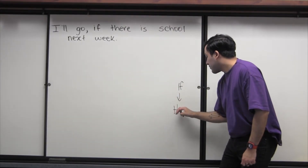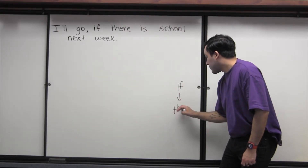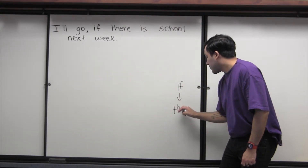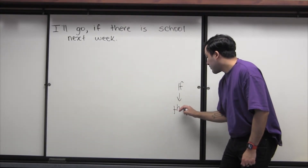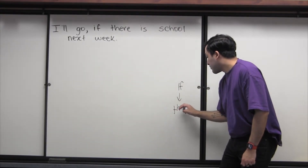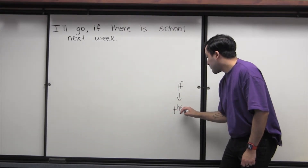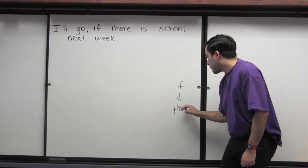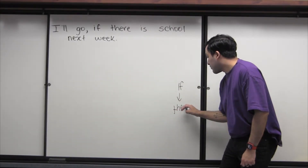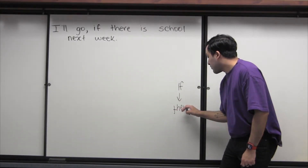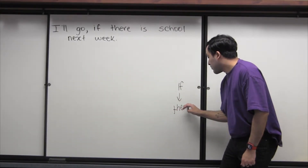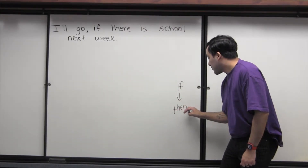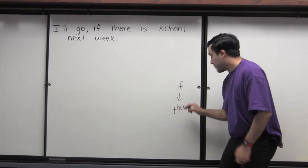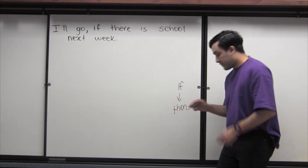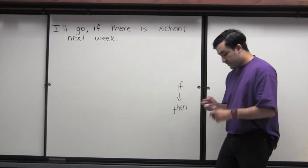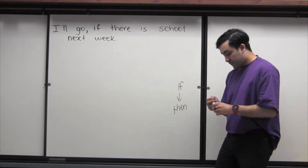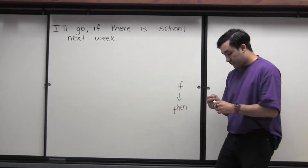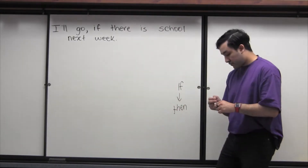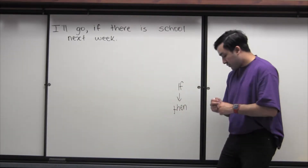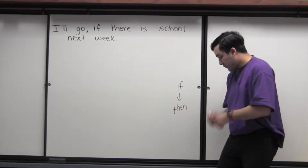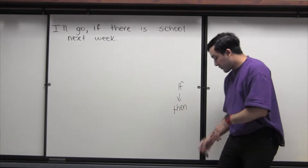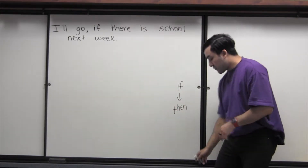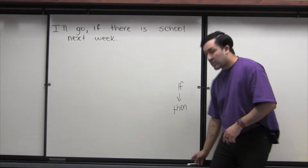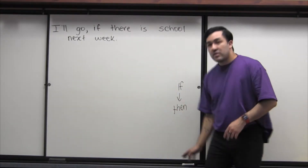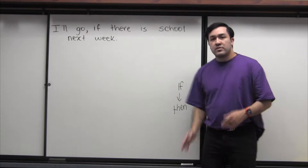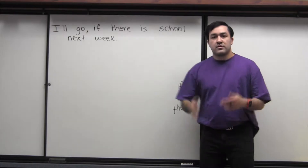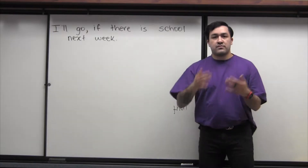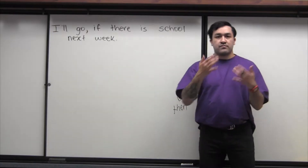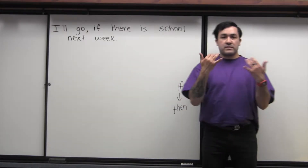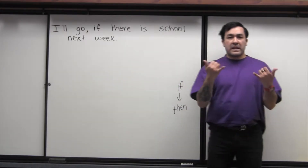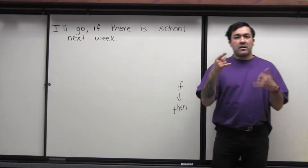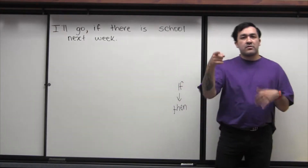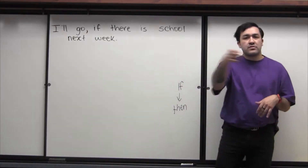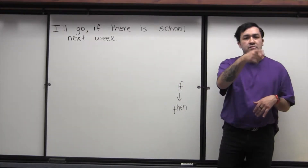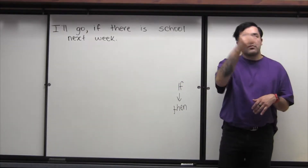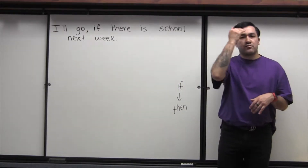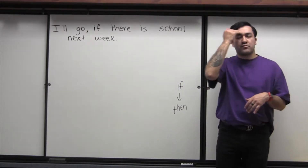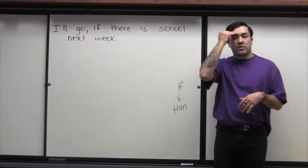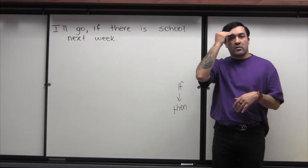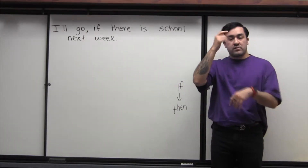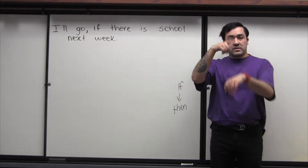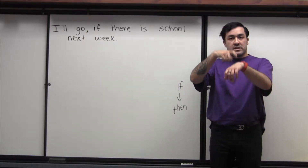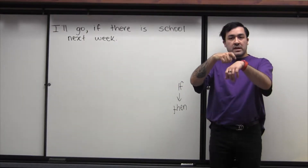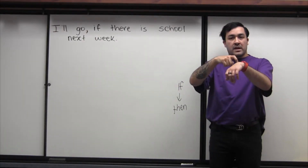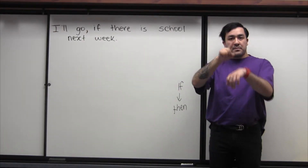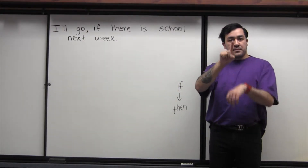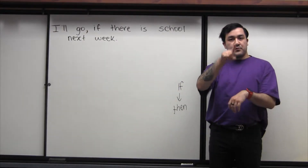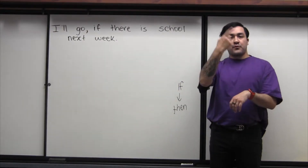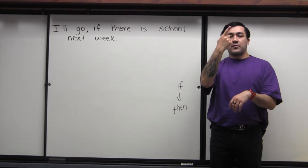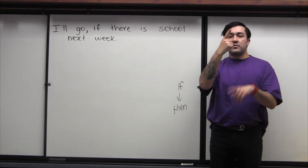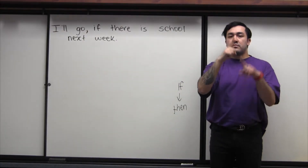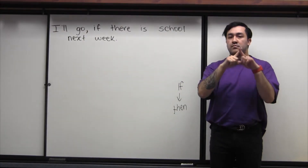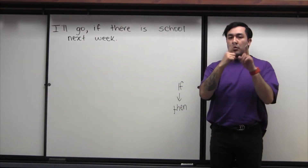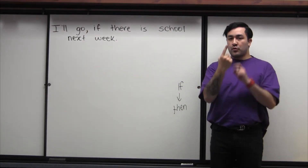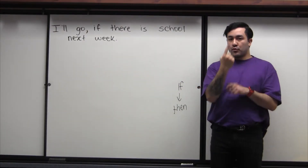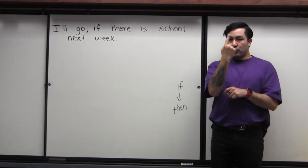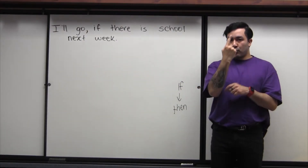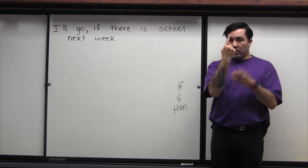Okay. Okay. And with that in mind, so now all of you know that time is first in a